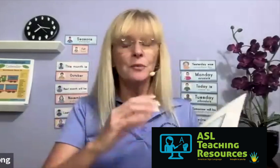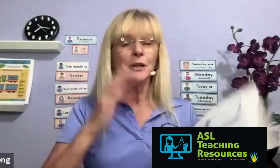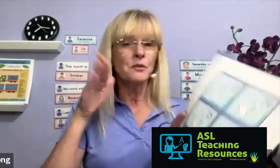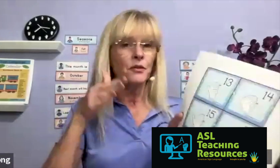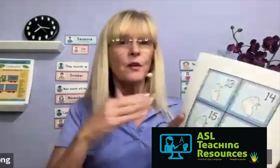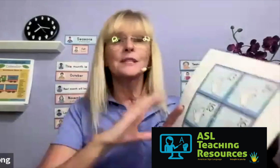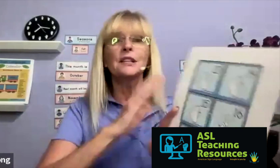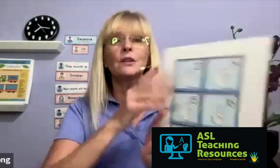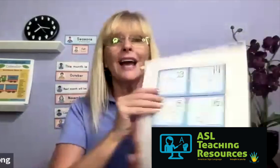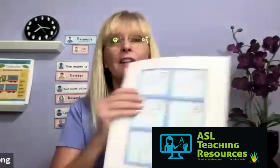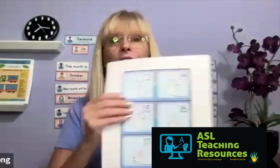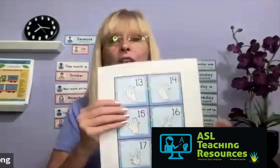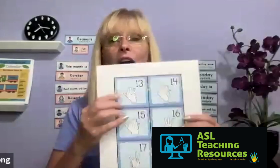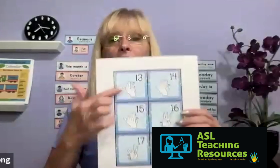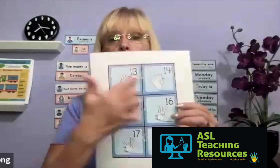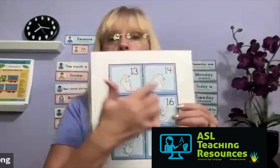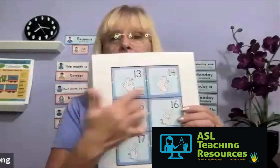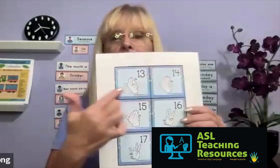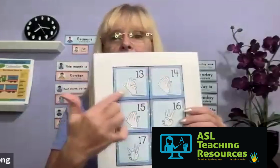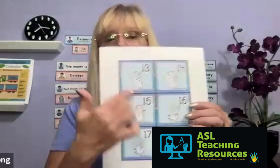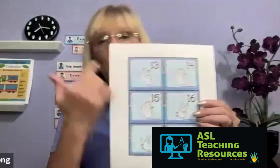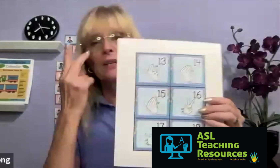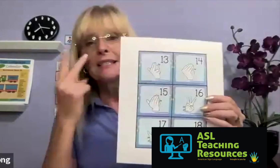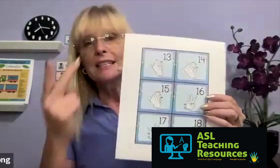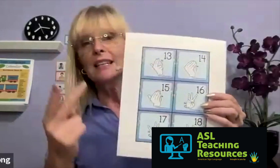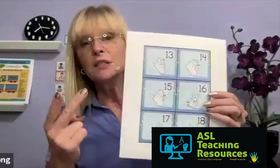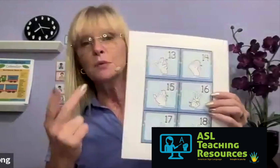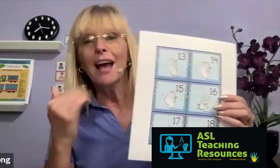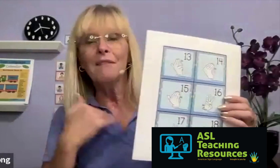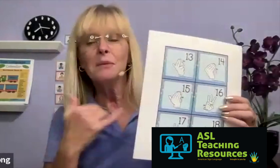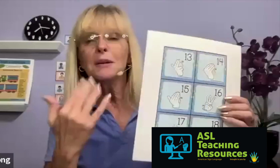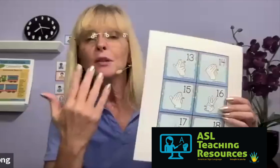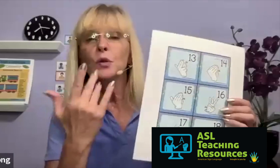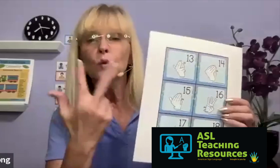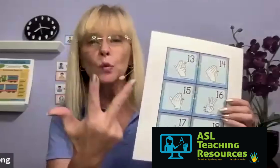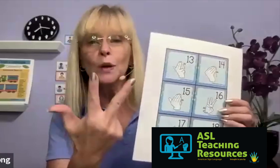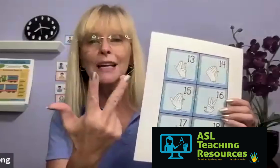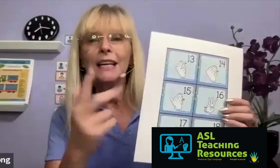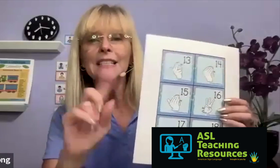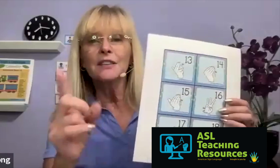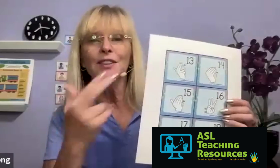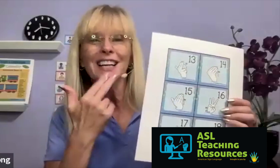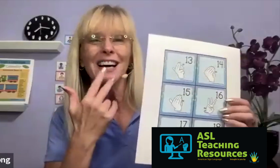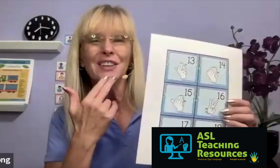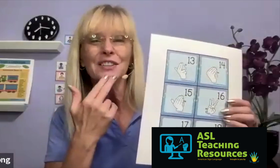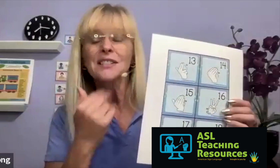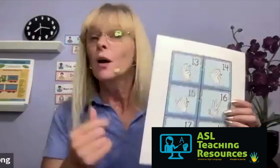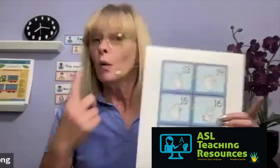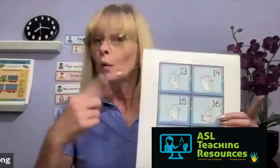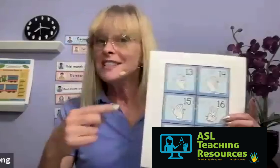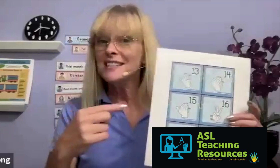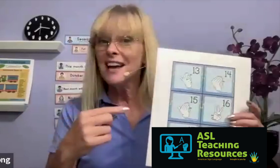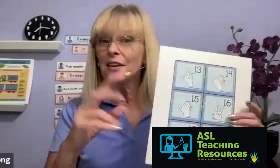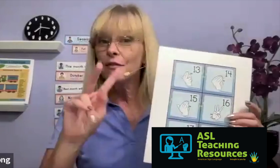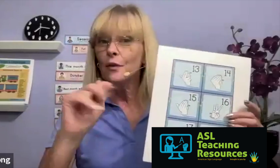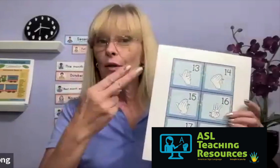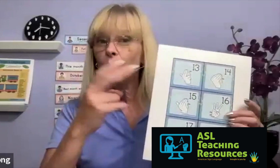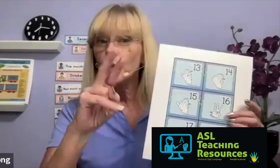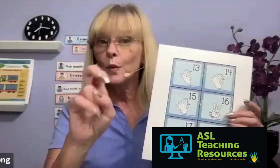because we're focusing on calendar right here. And you can see these. We have them in 3 different colors. What was the sign for